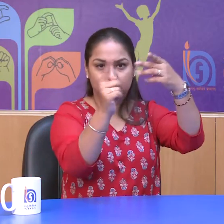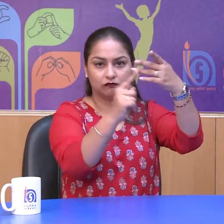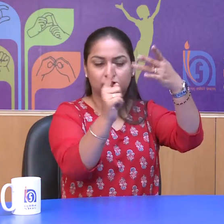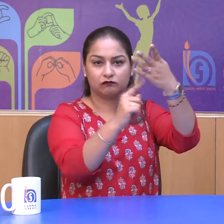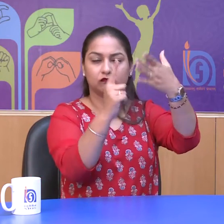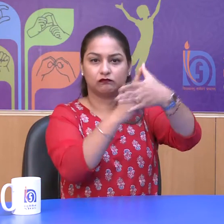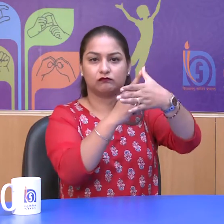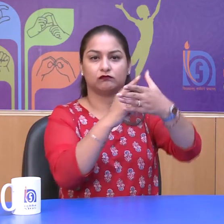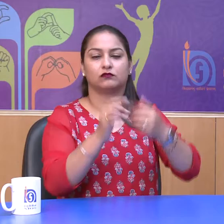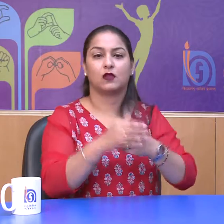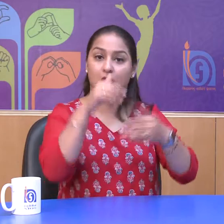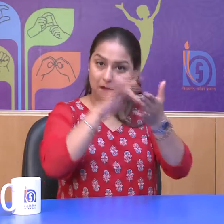in Delhi,